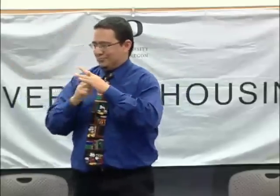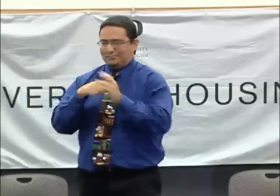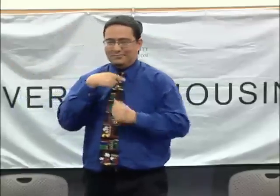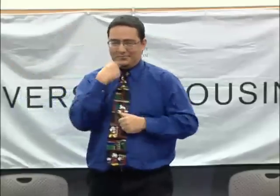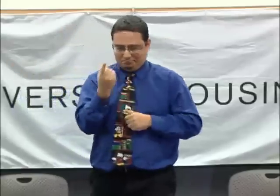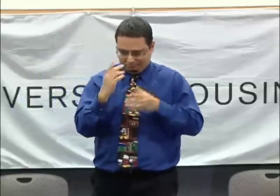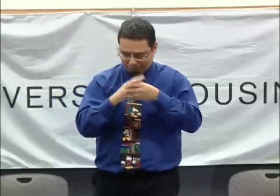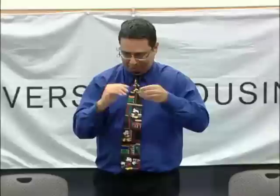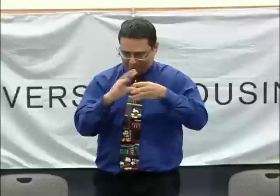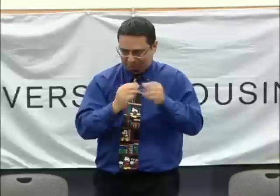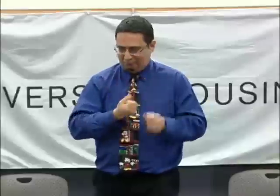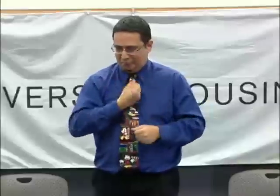implant. So I'm going to start.